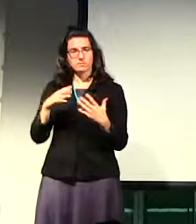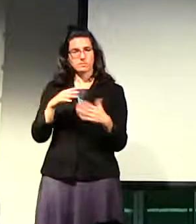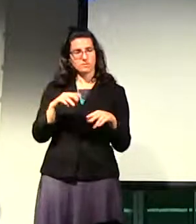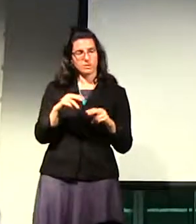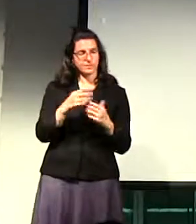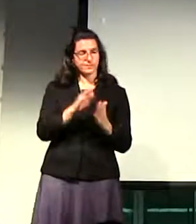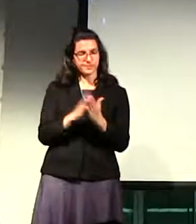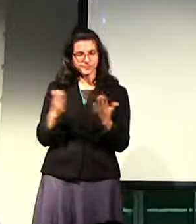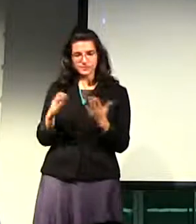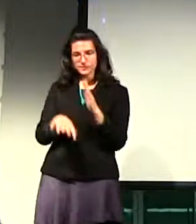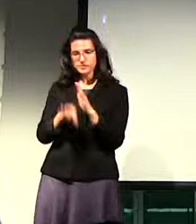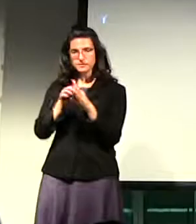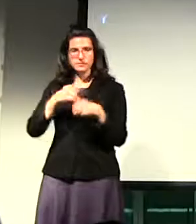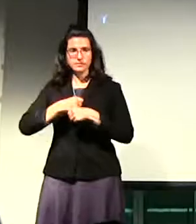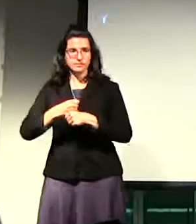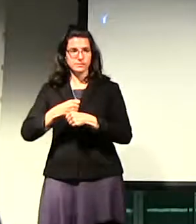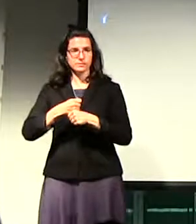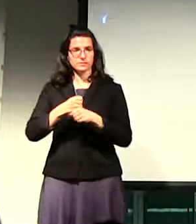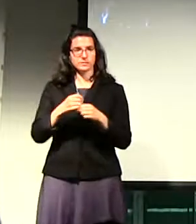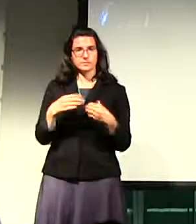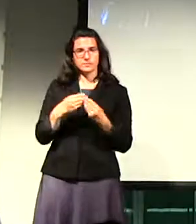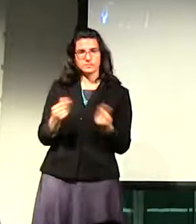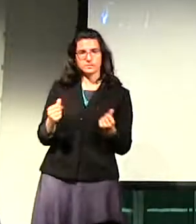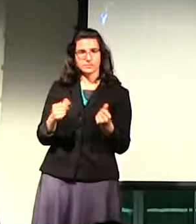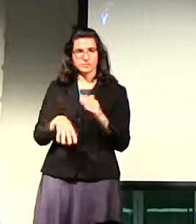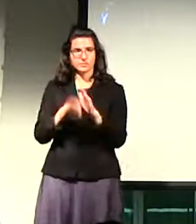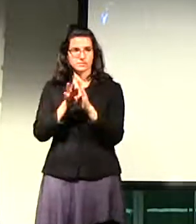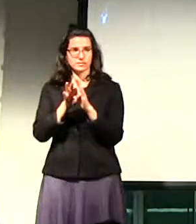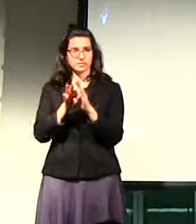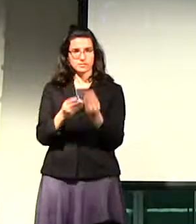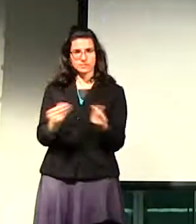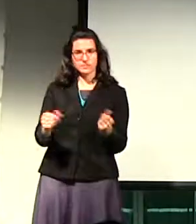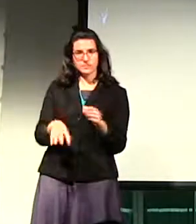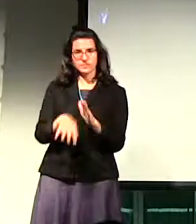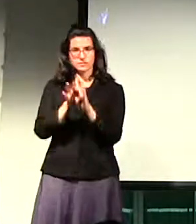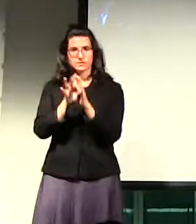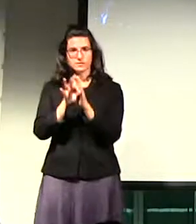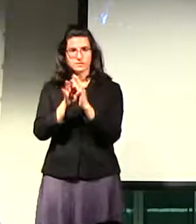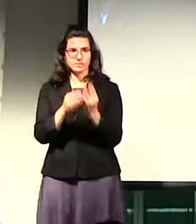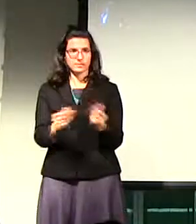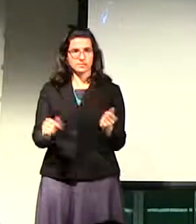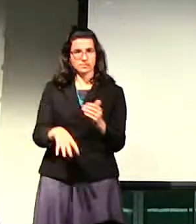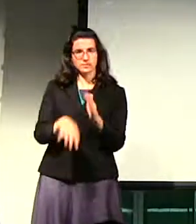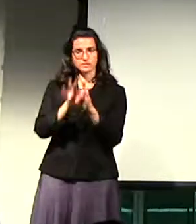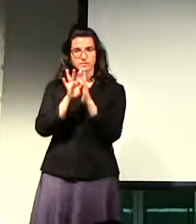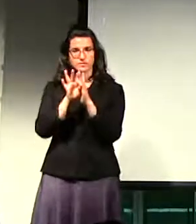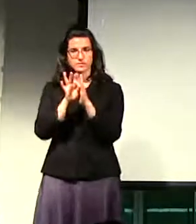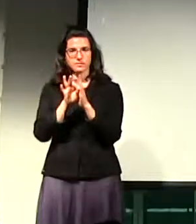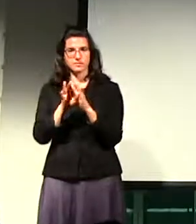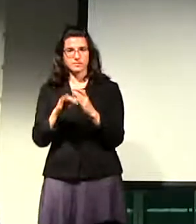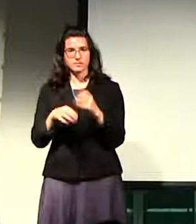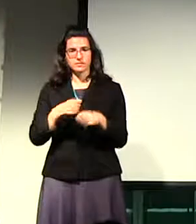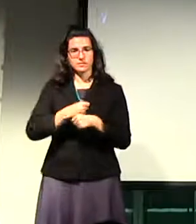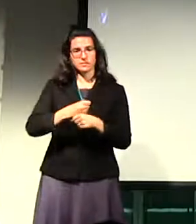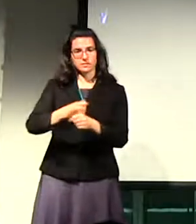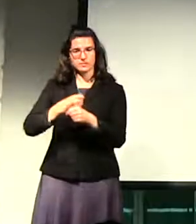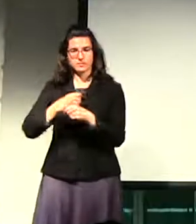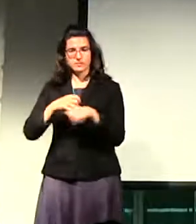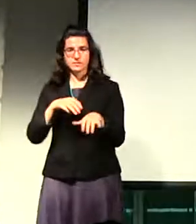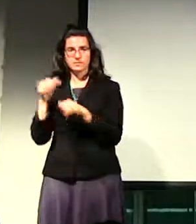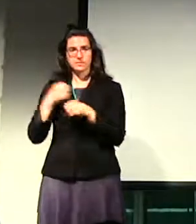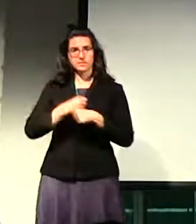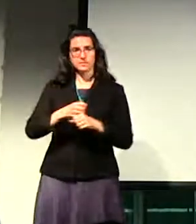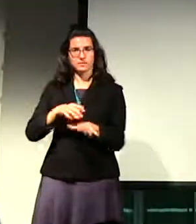pair, sounded founding pair, forming founding pair, forming founding pair, forming founding pair, forming founding pair, forming